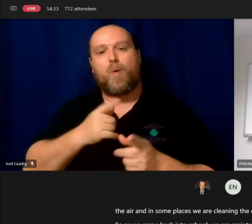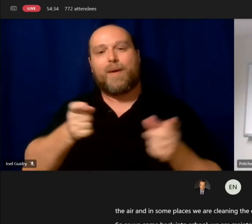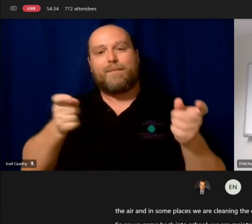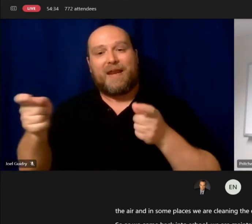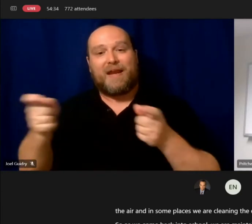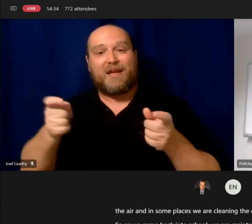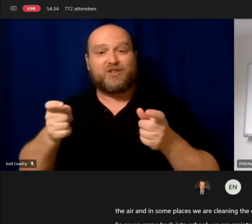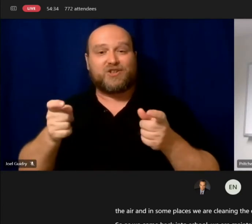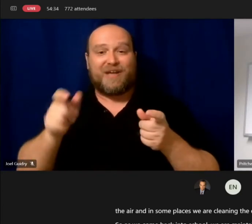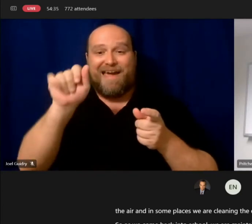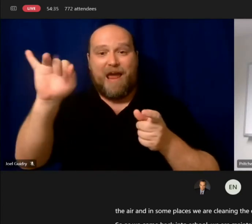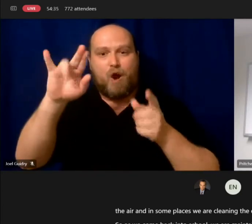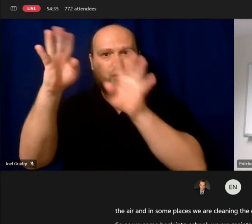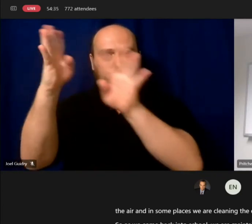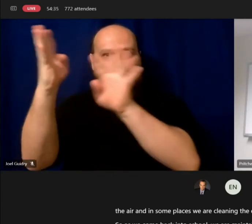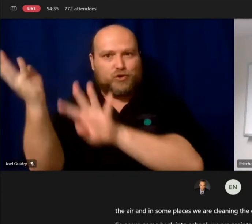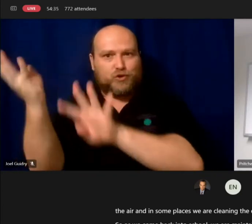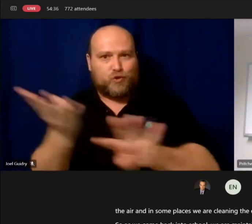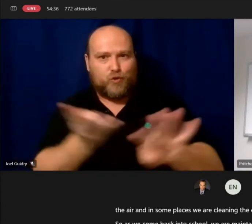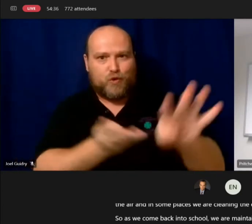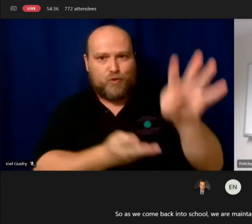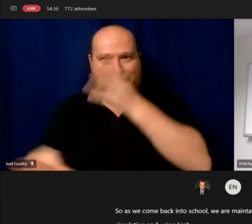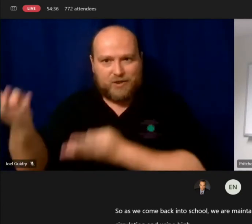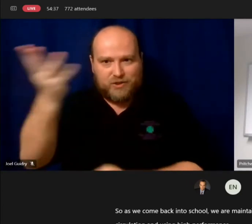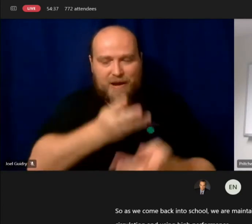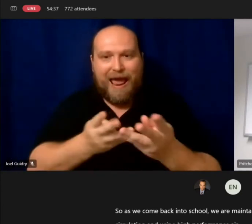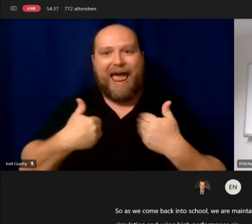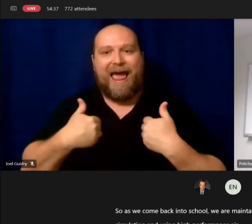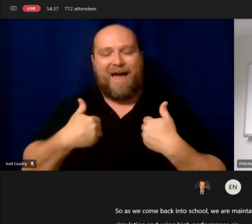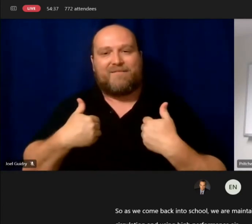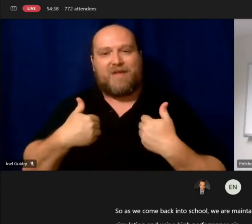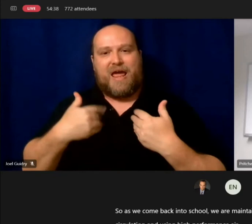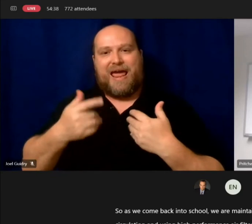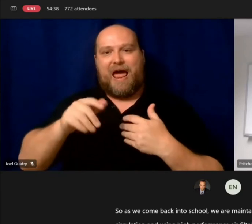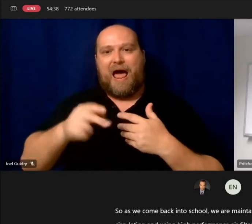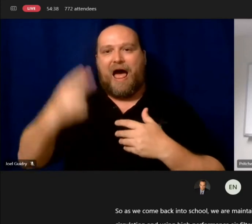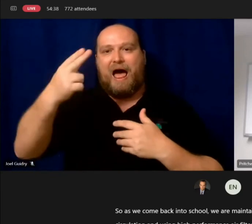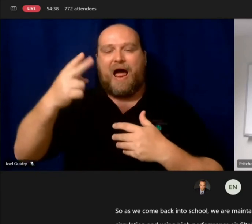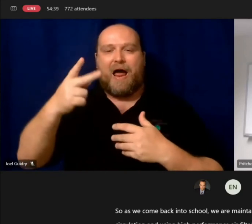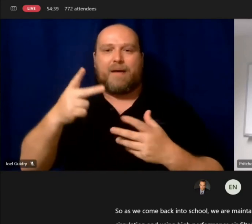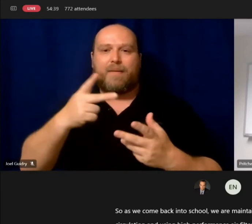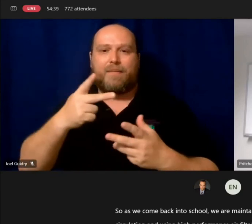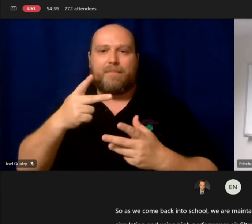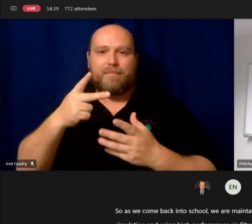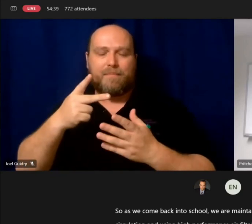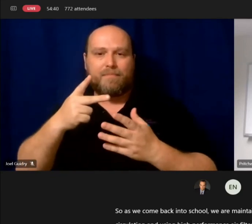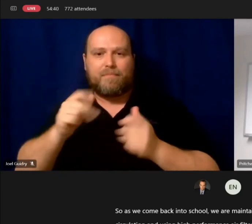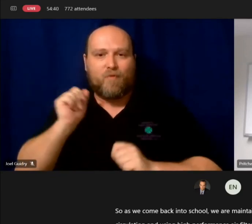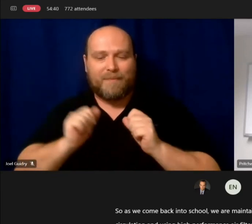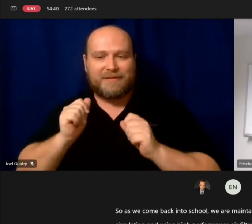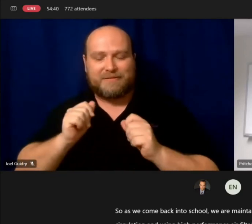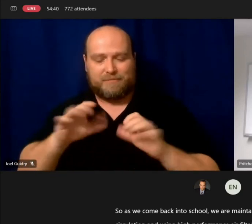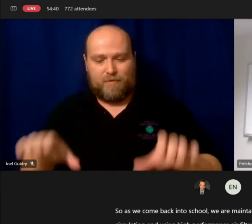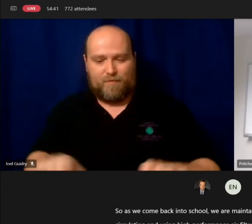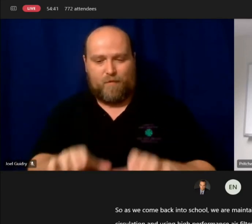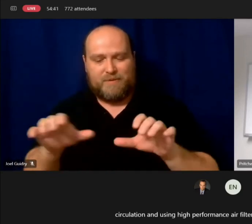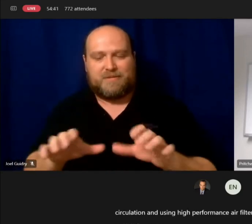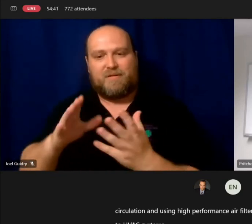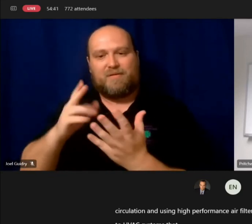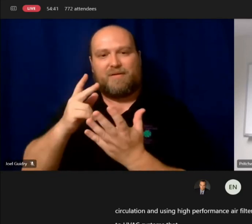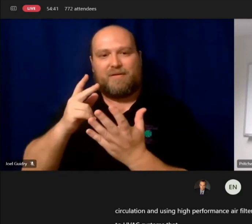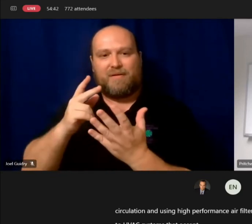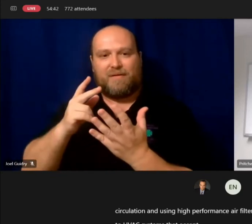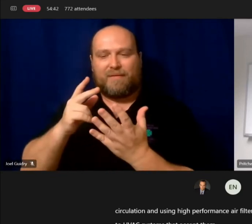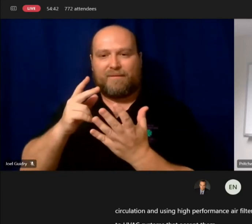and using high-performance air filters. MERV 13 filters have been added to HVAC systems that accept them and are being